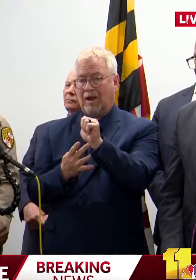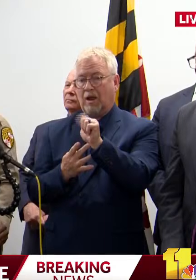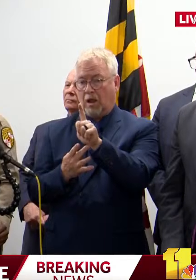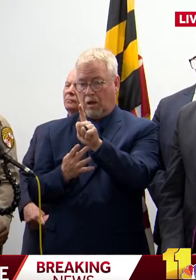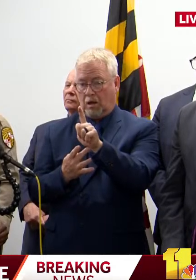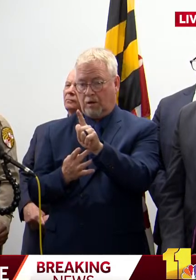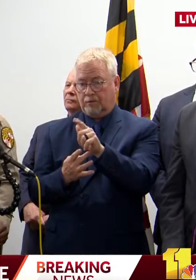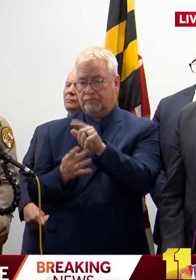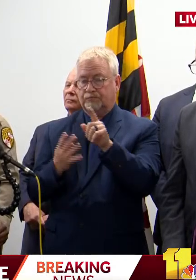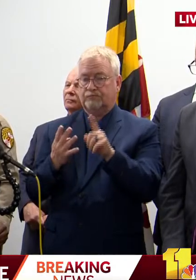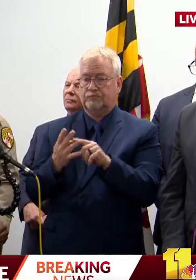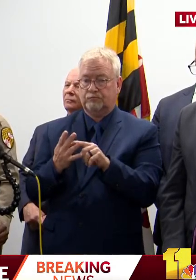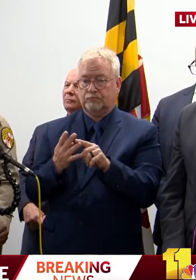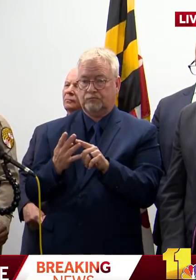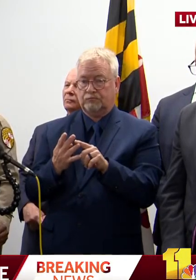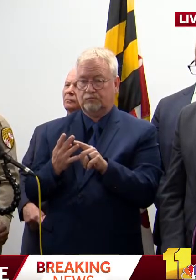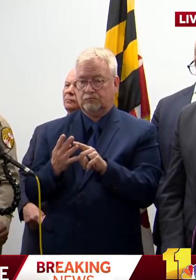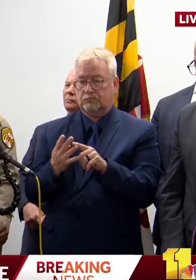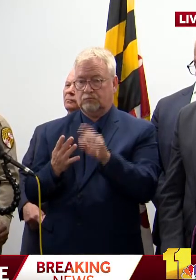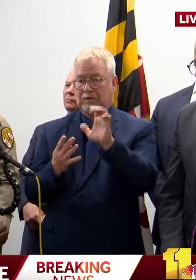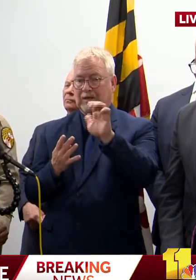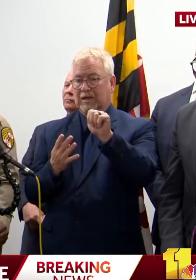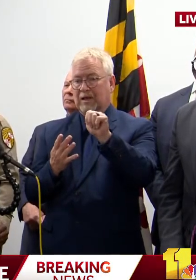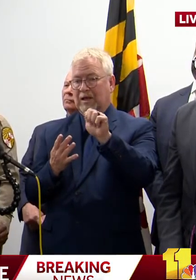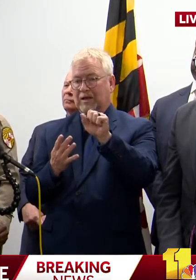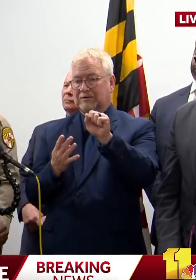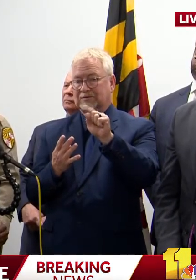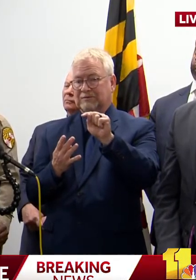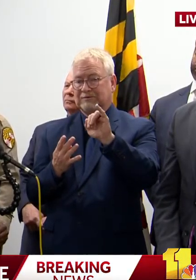Ronial, the next is Castillo,